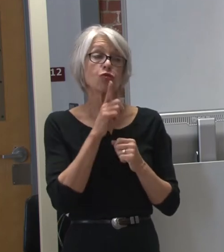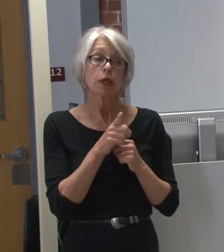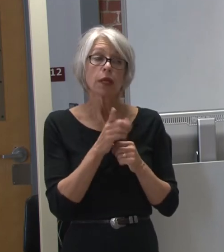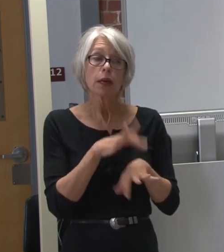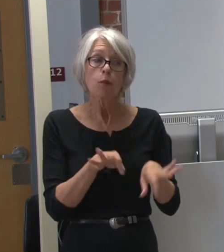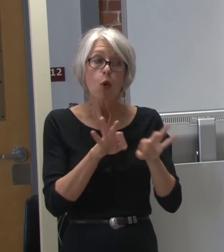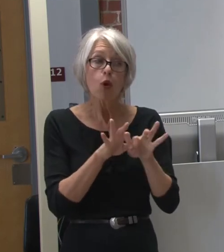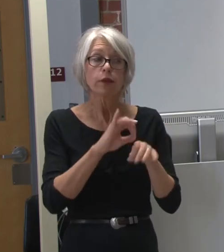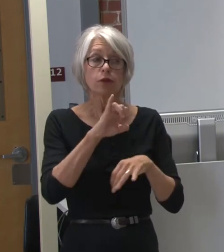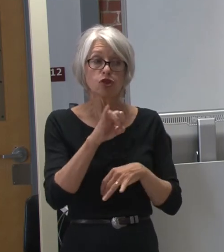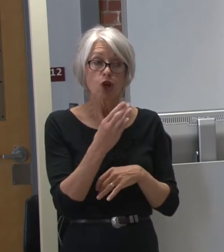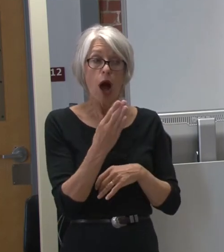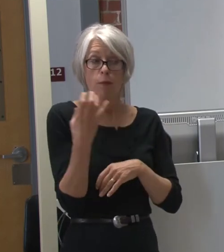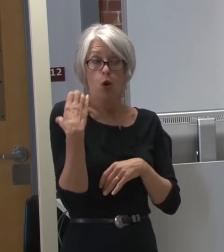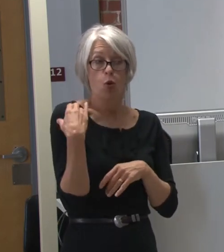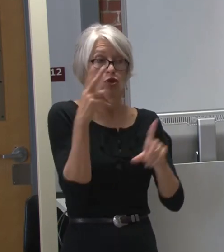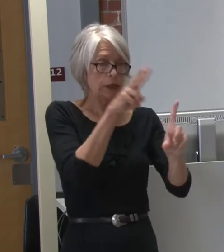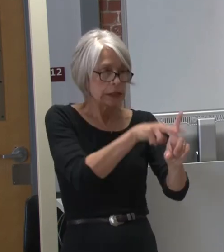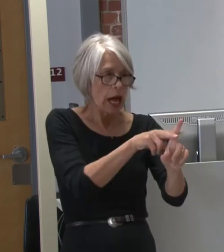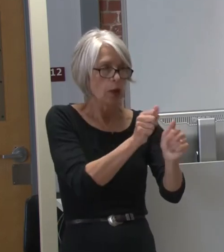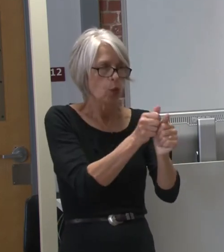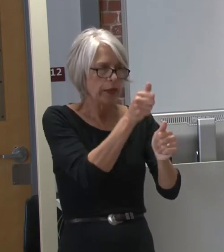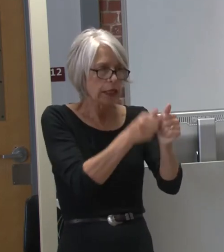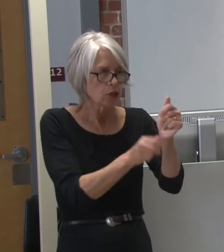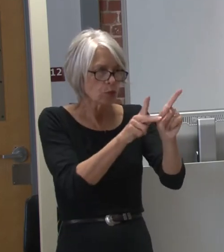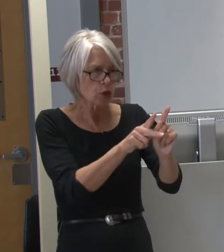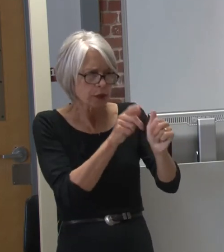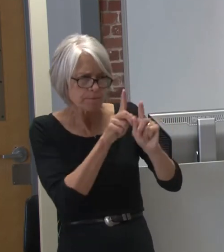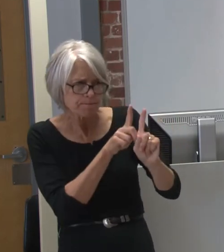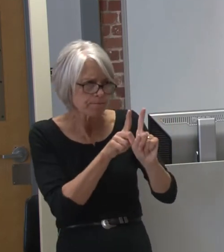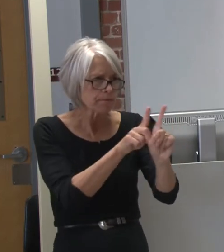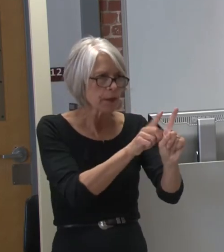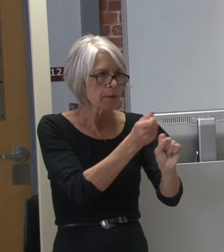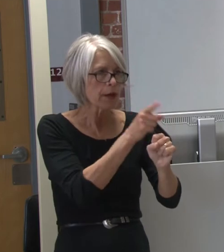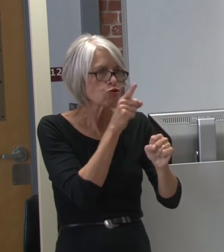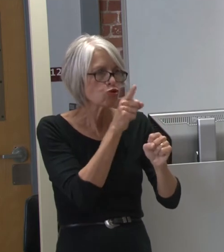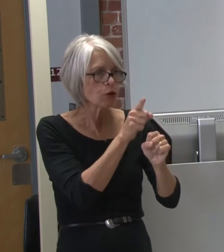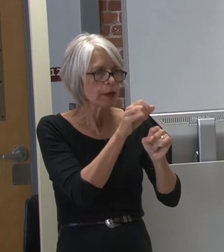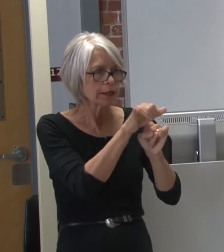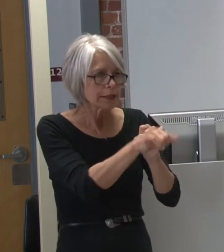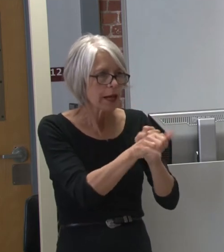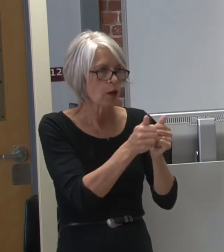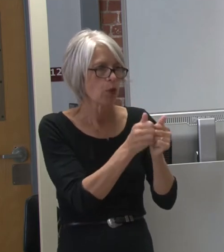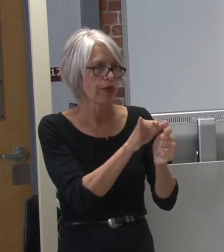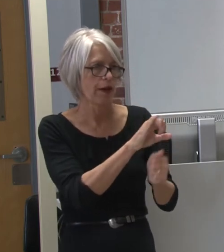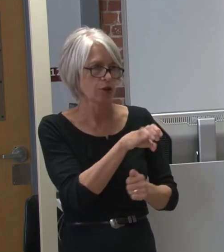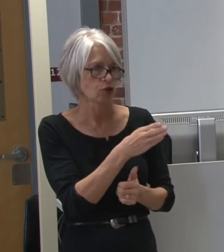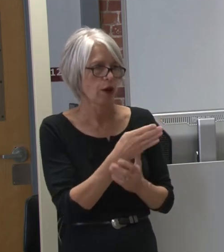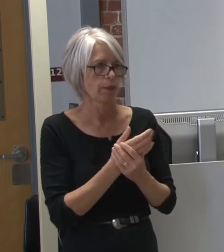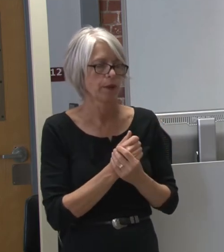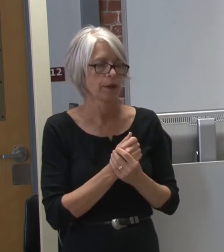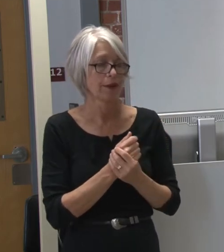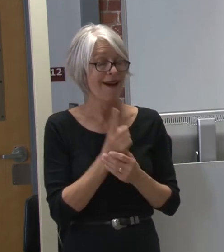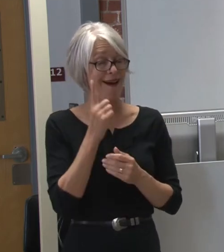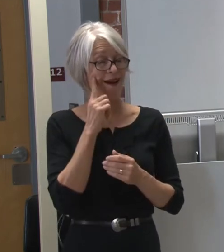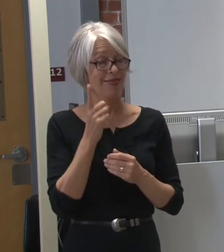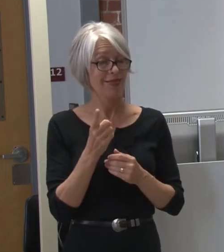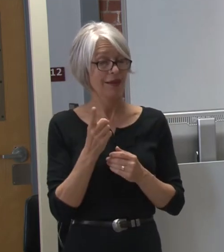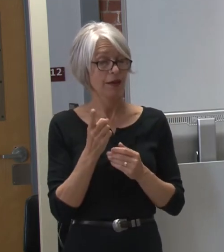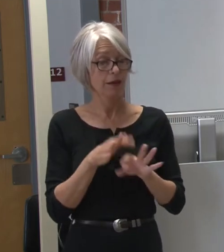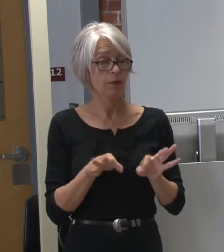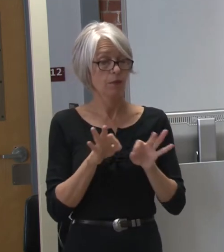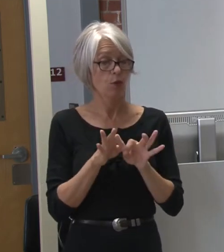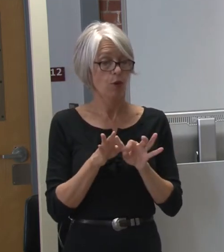will ensure that they will stay with that job. I think the key to successfully placing job seekers with